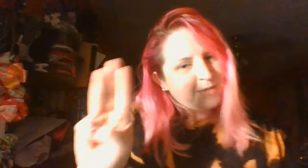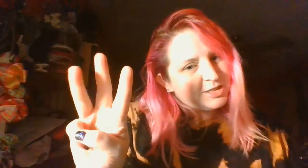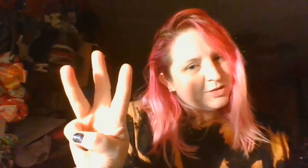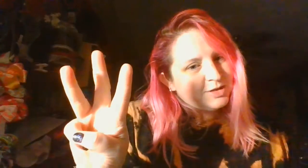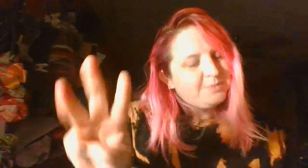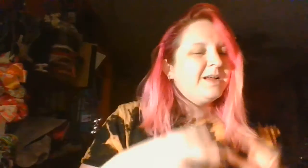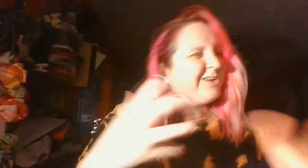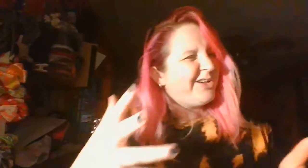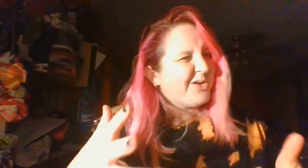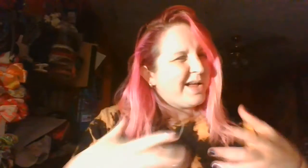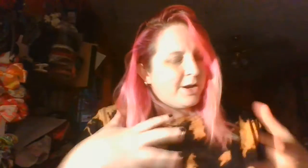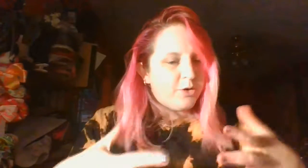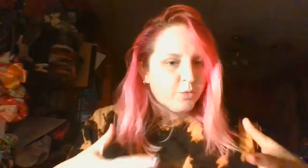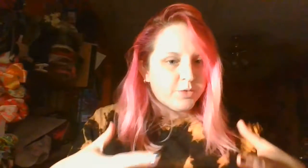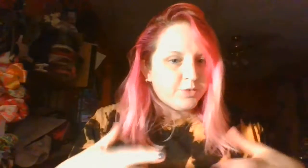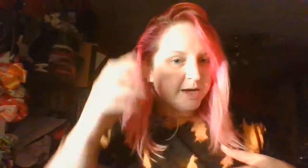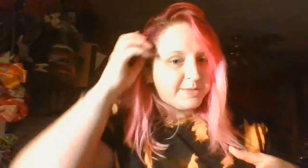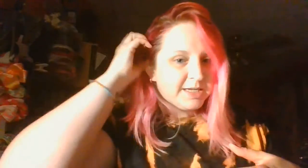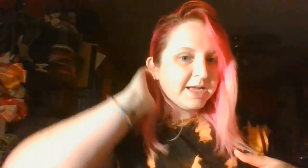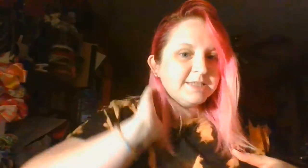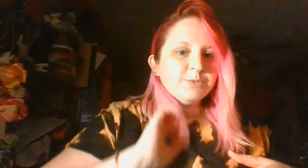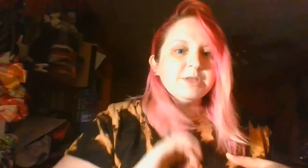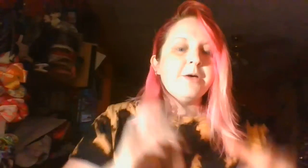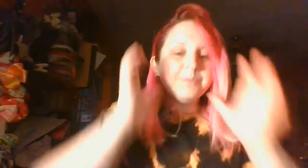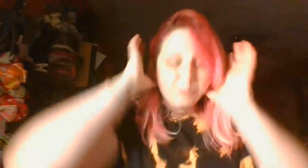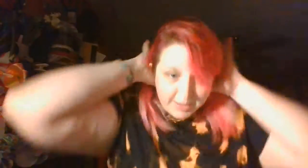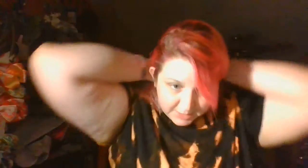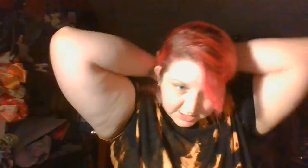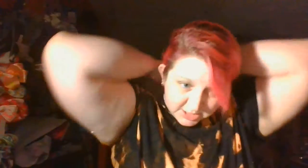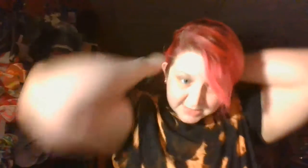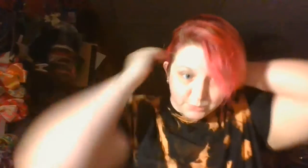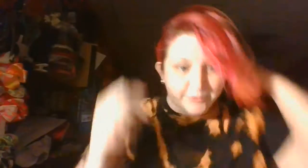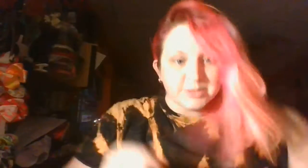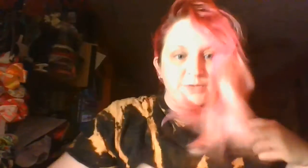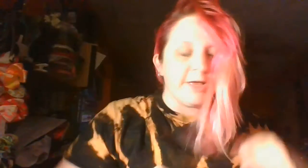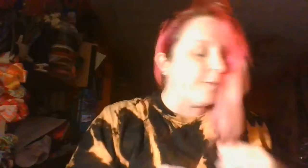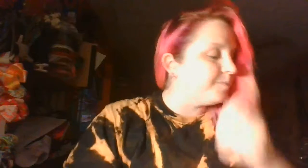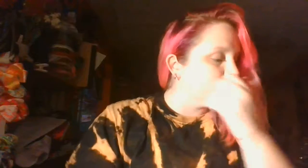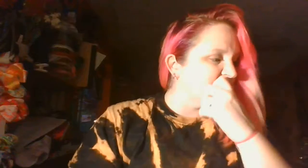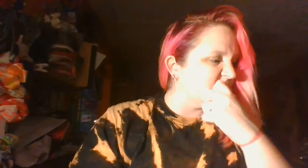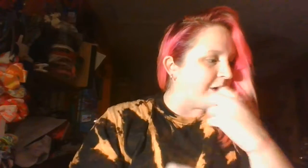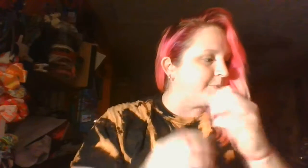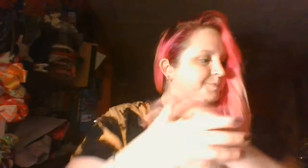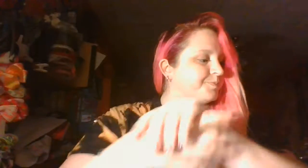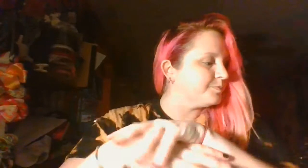Magic 3. Although I kind of go over it more than 3 times in class and without, but just a reference video. So